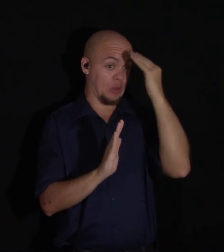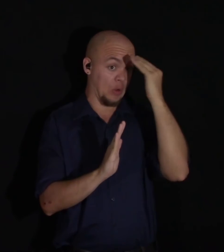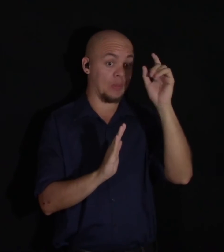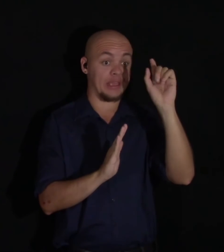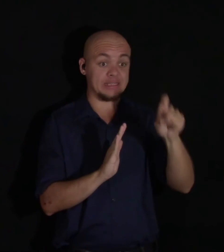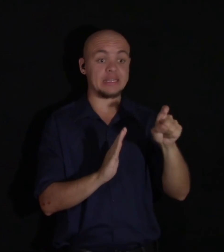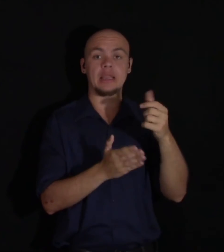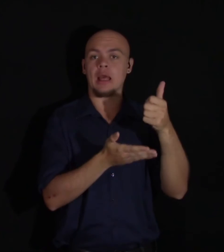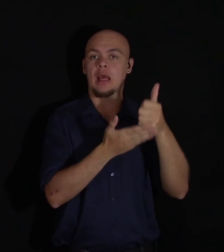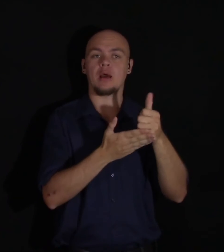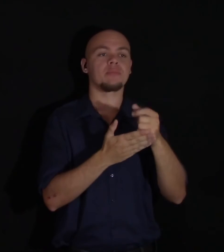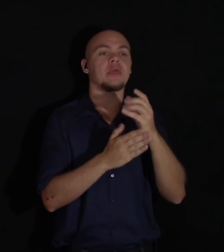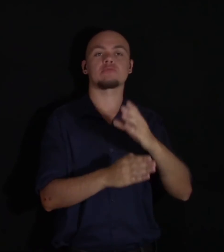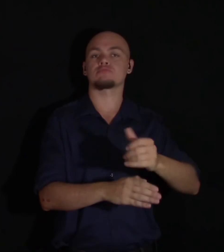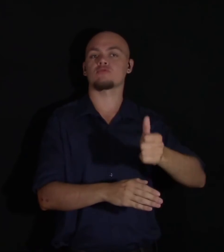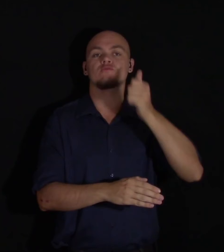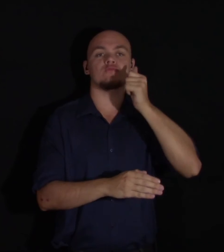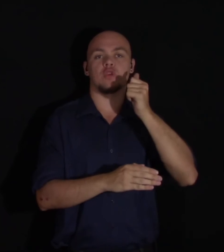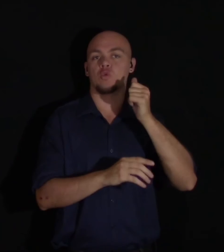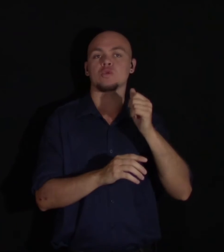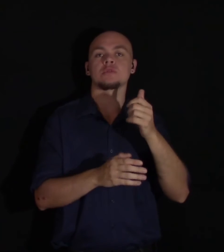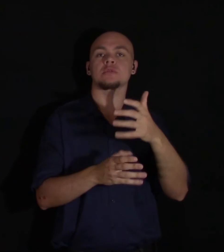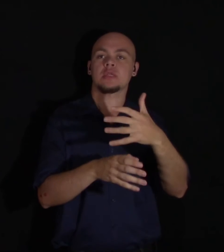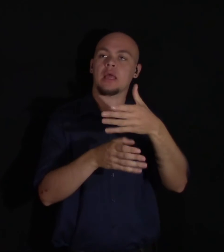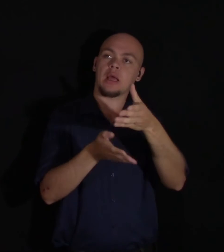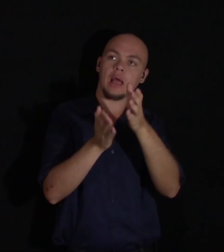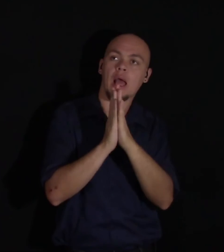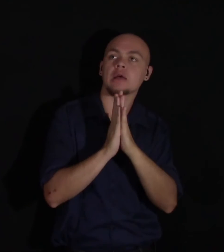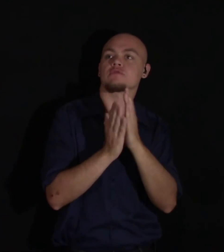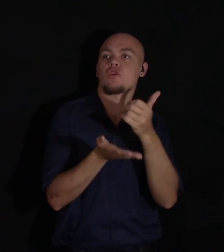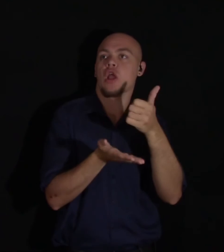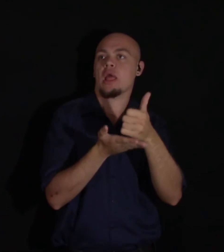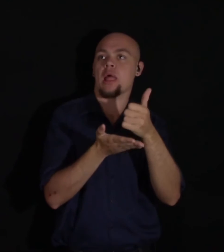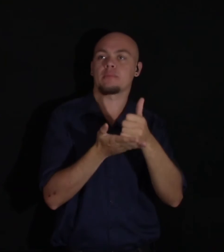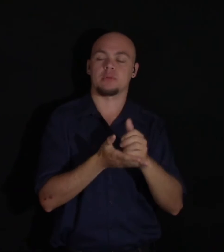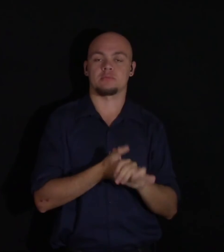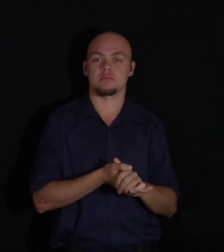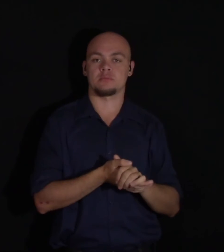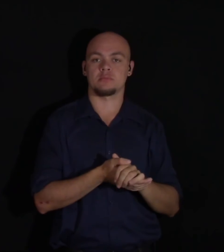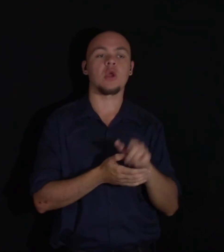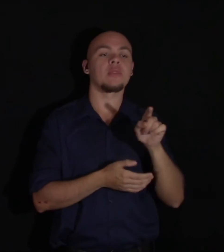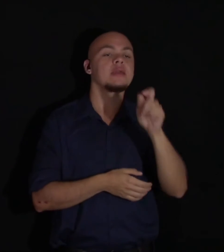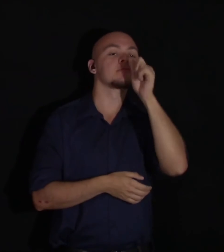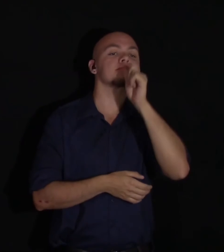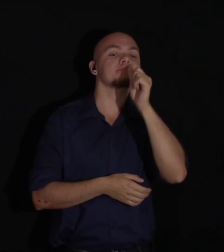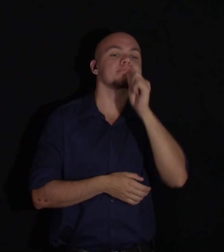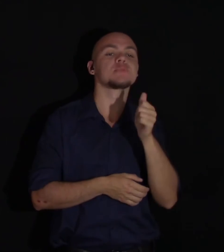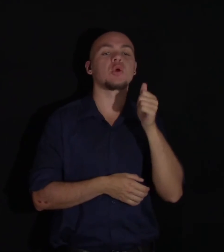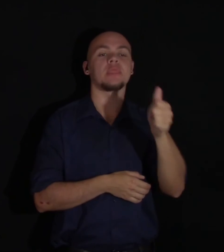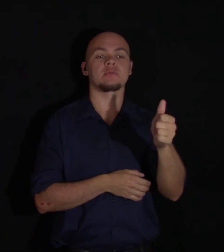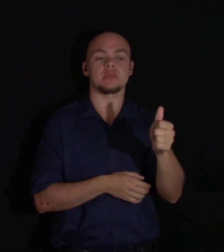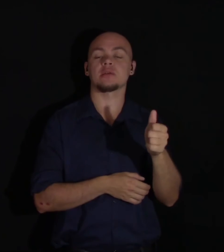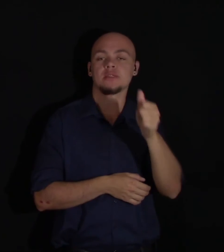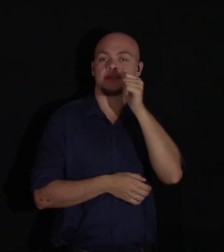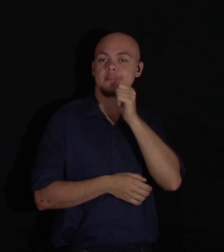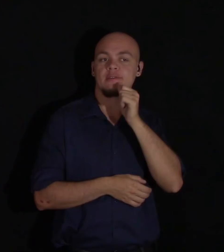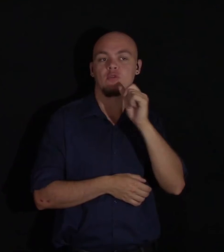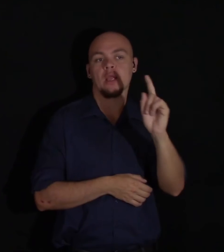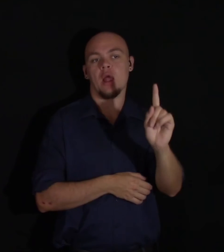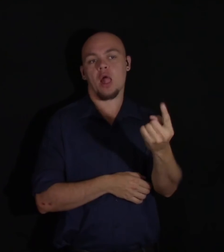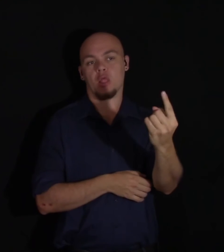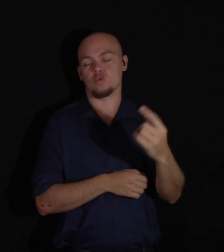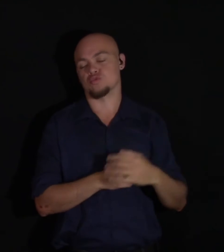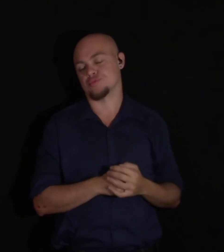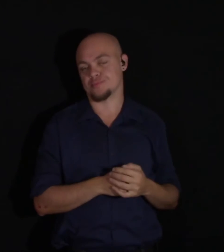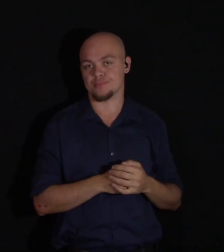need it, because doing these things make them seem weak. Hence, they are more likely to endure it by themselves and end up suffering alone. Even